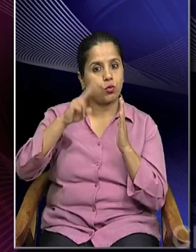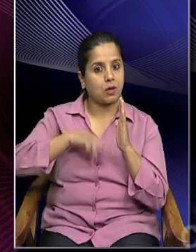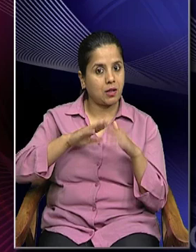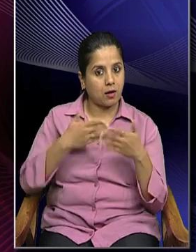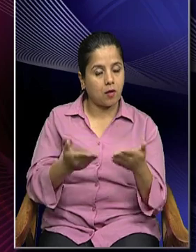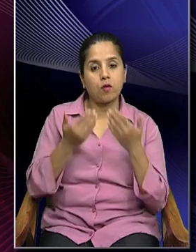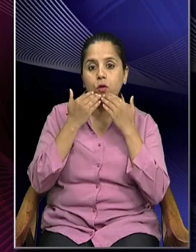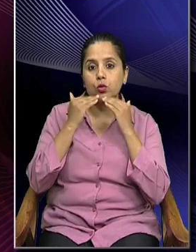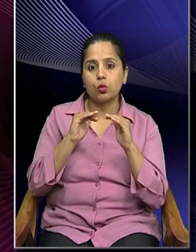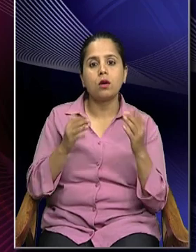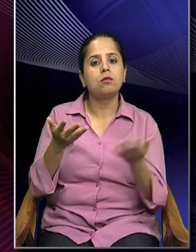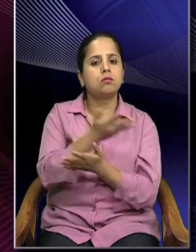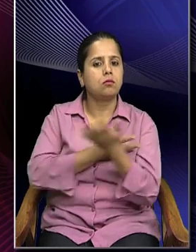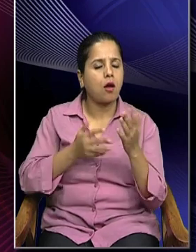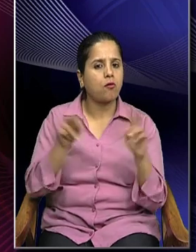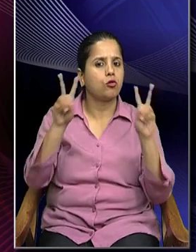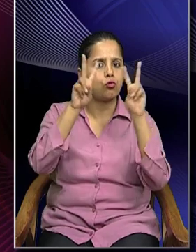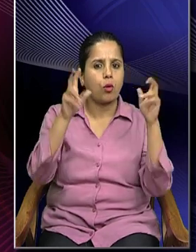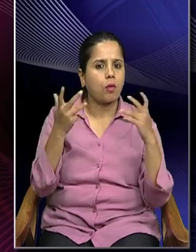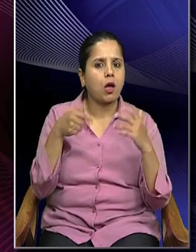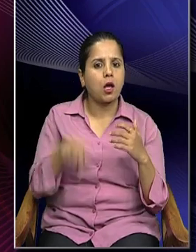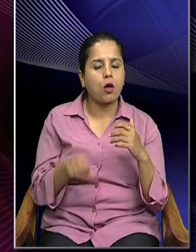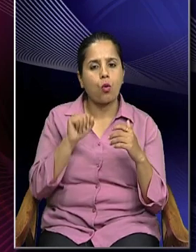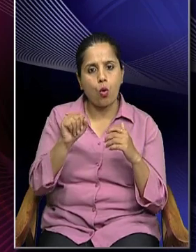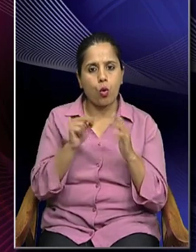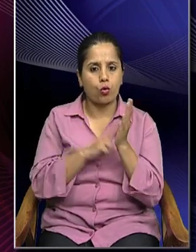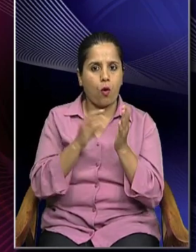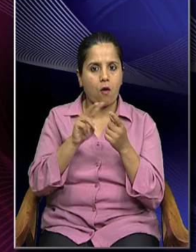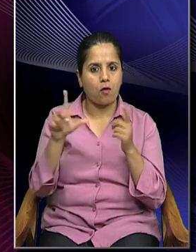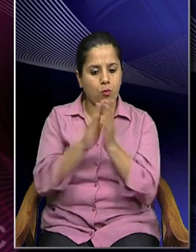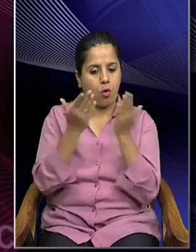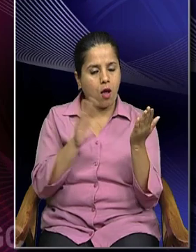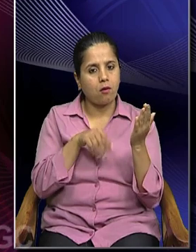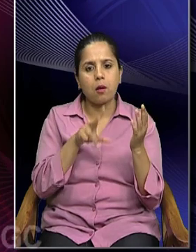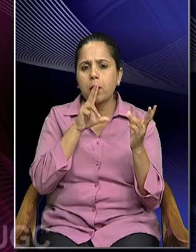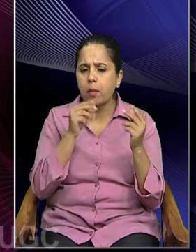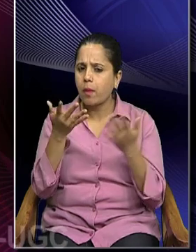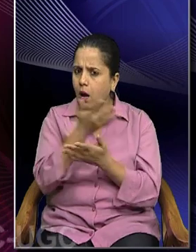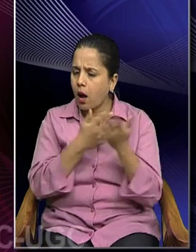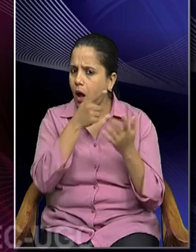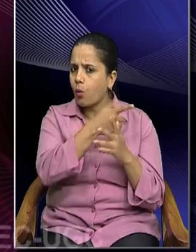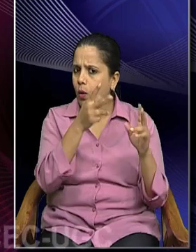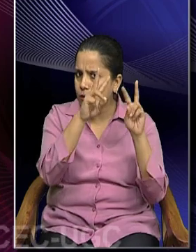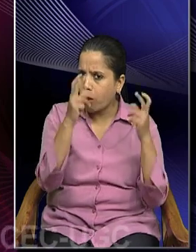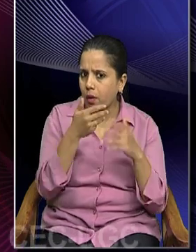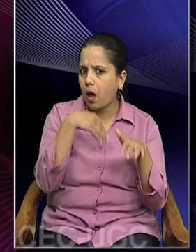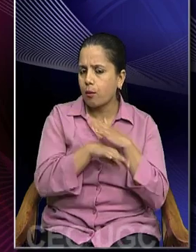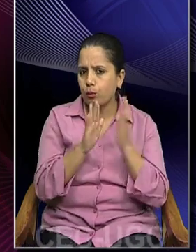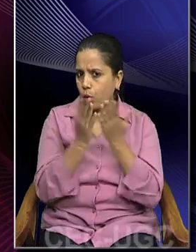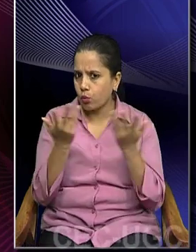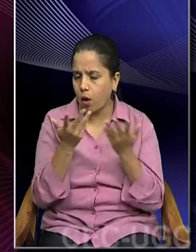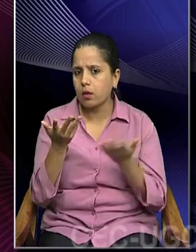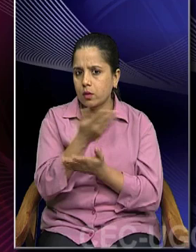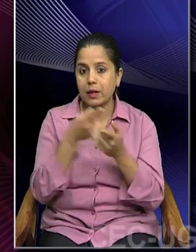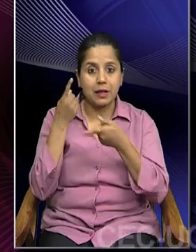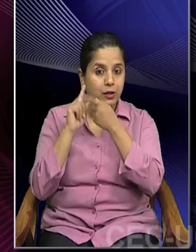the students discuss the theme of a novel in an oral assessment format. In case of